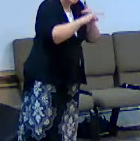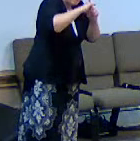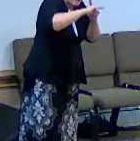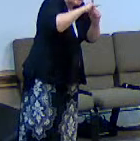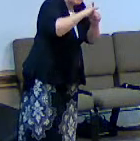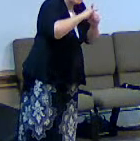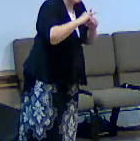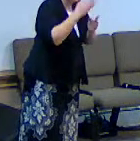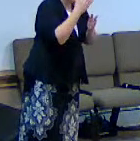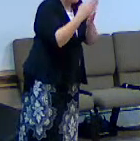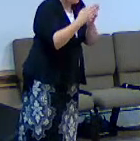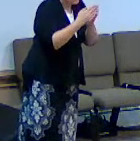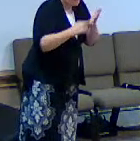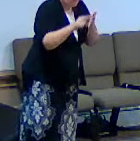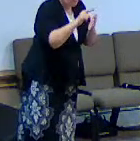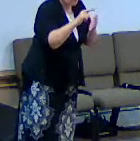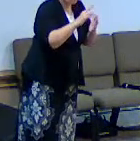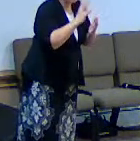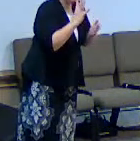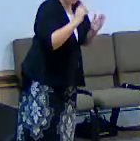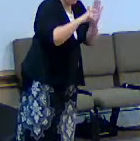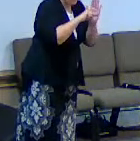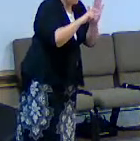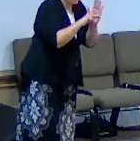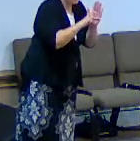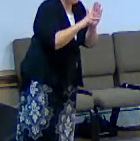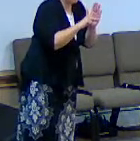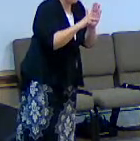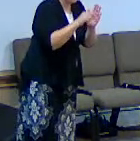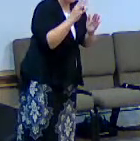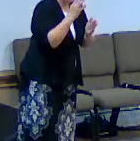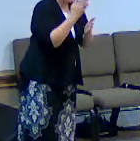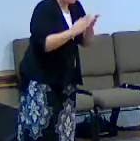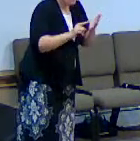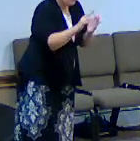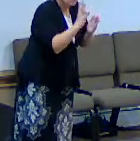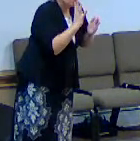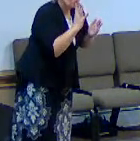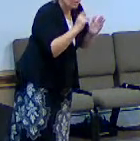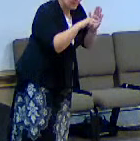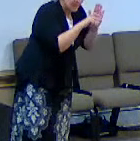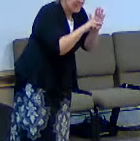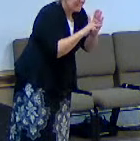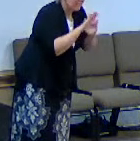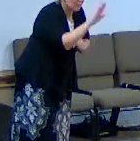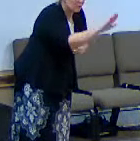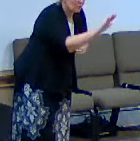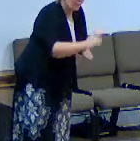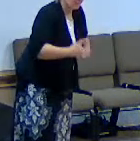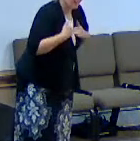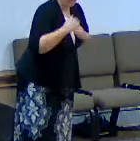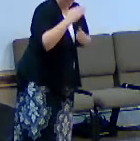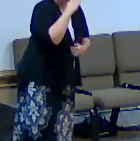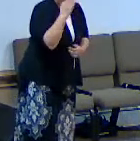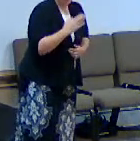talking down your life. I don't want to switch it over. Somebody, you've been talking down your life. I'll never make it out of